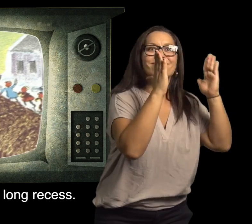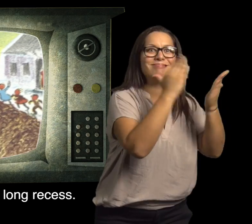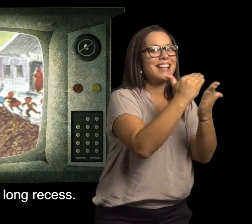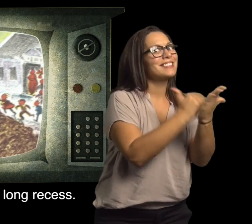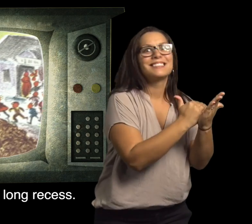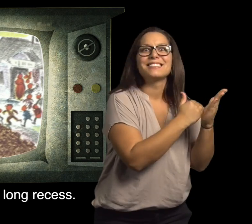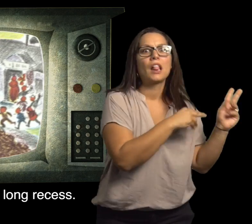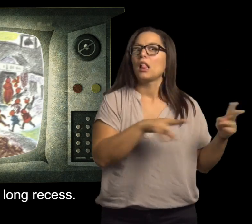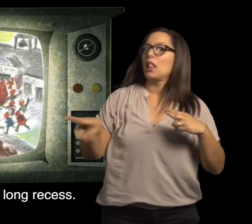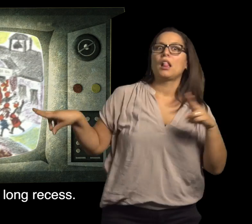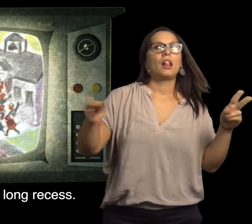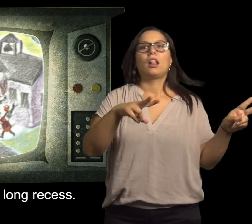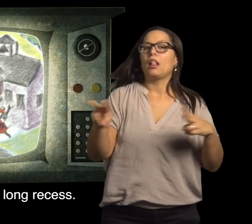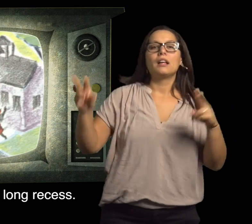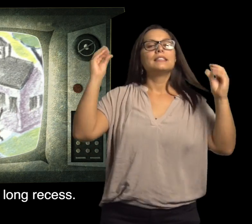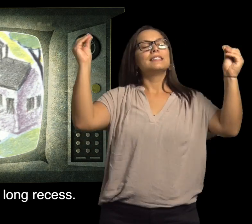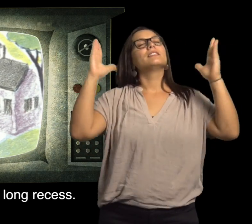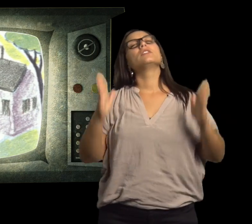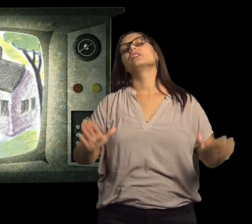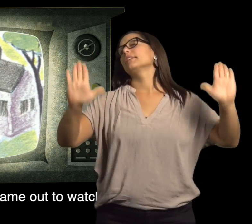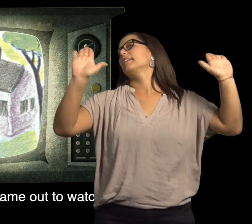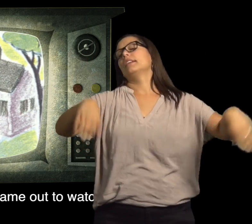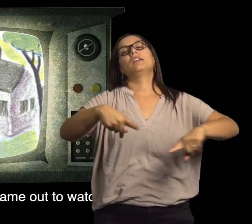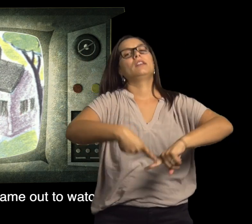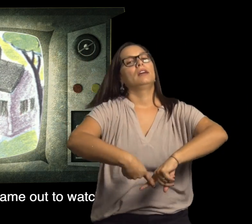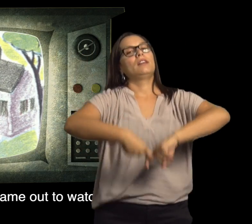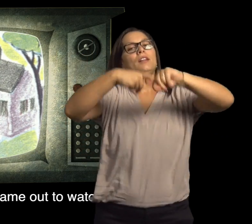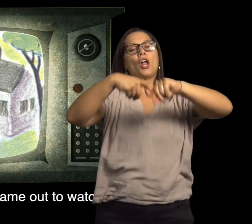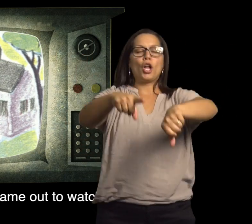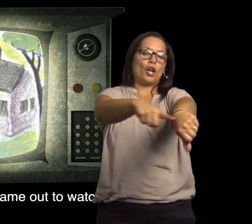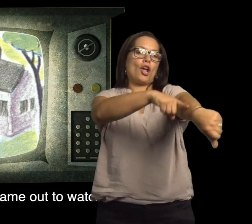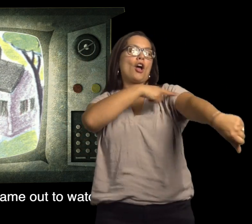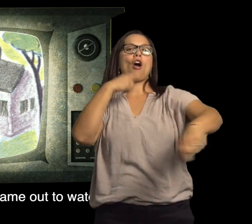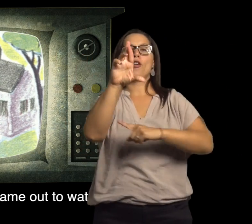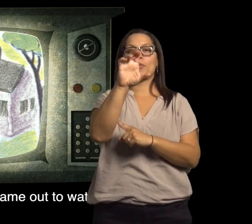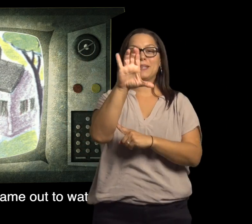The teacher called a long recess, and the whole school came out to watch.